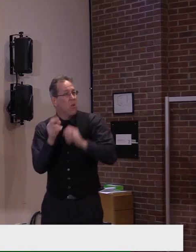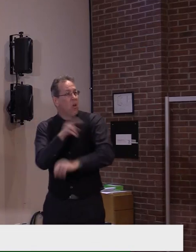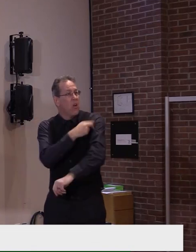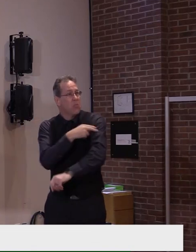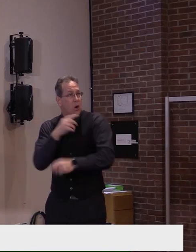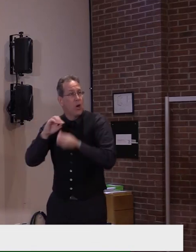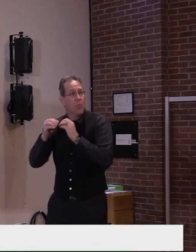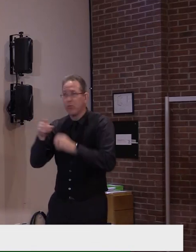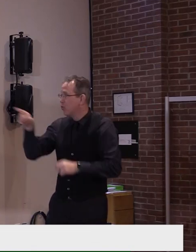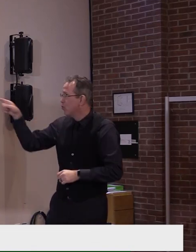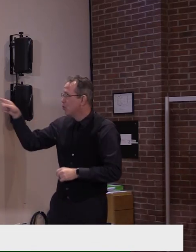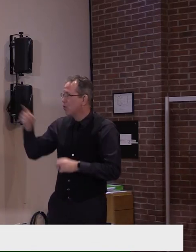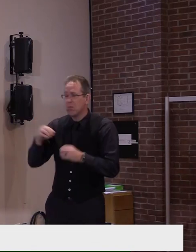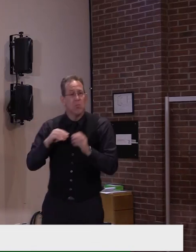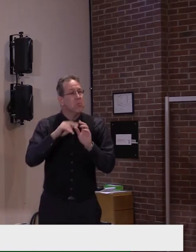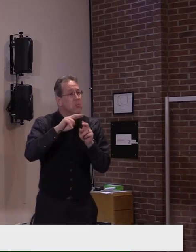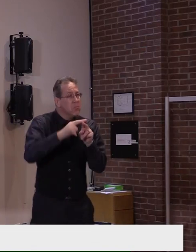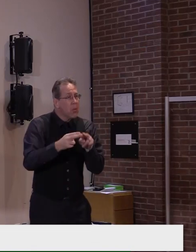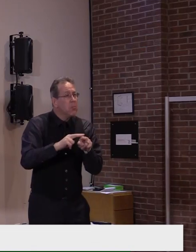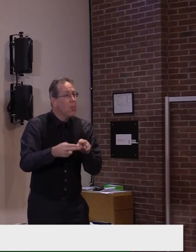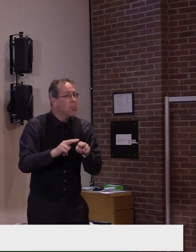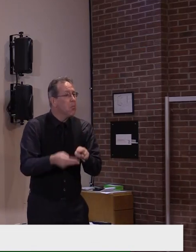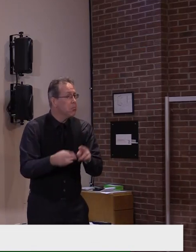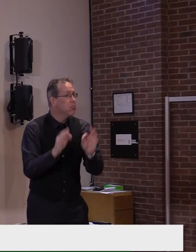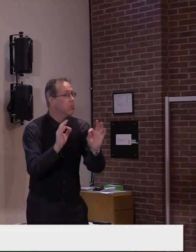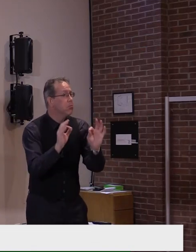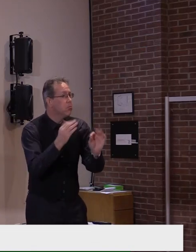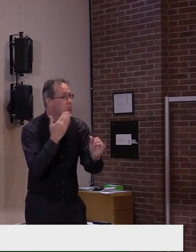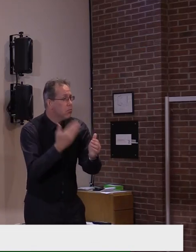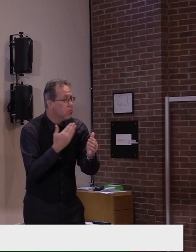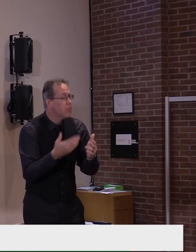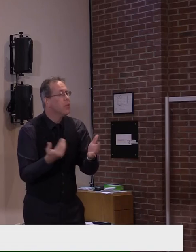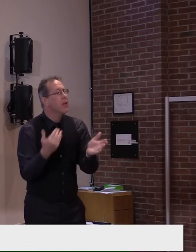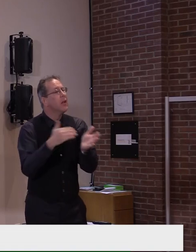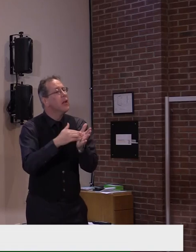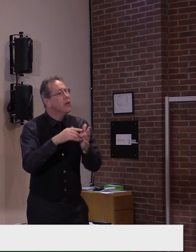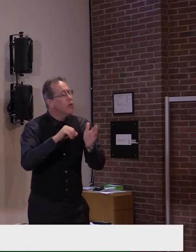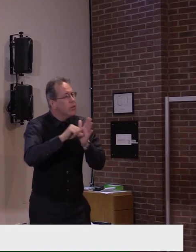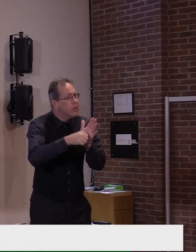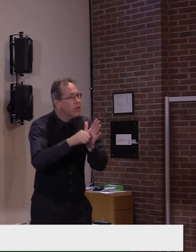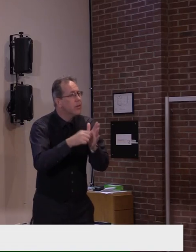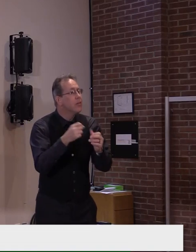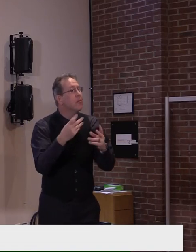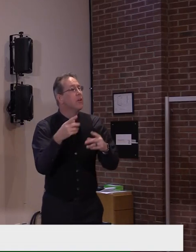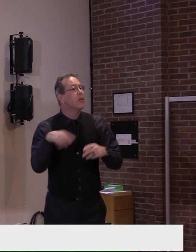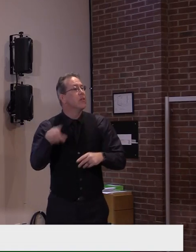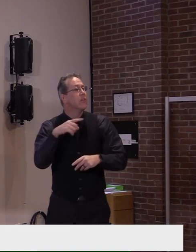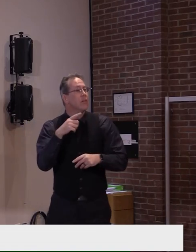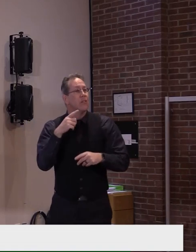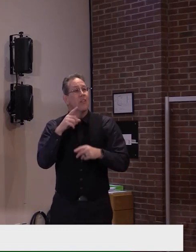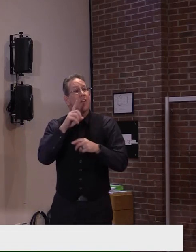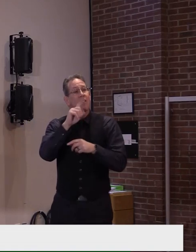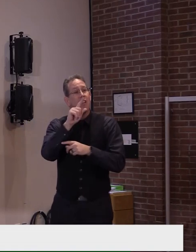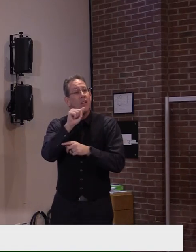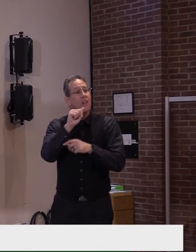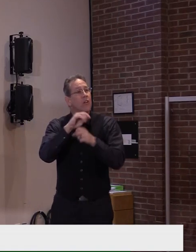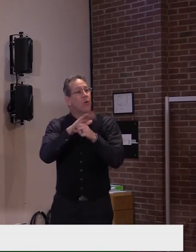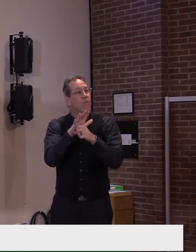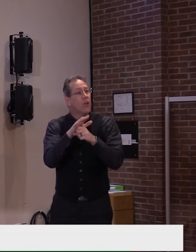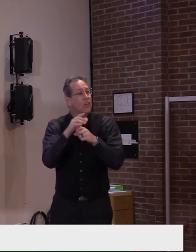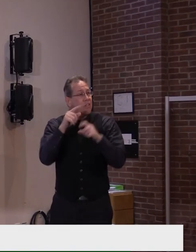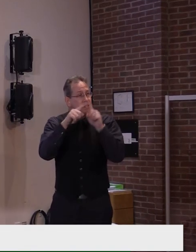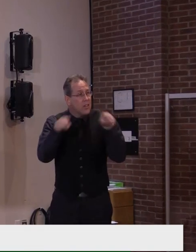7 days. And again, as we've seen for much of the Delta wave, the vast majority of individuals hospitalized are among